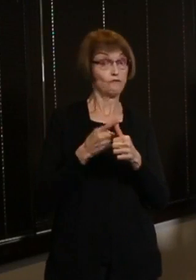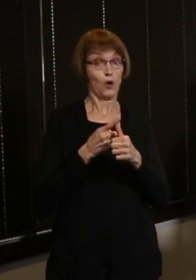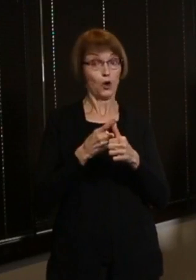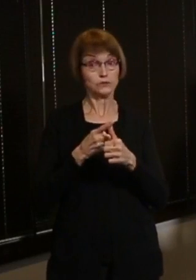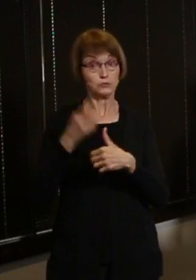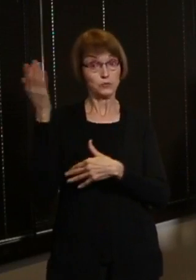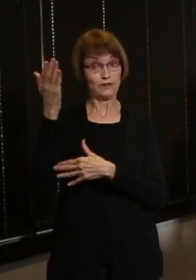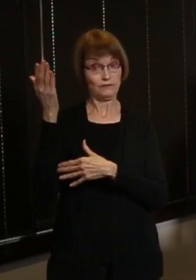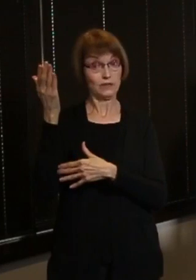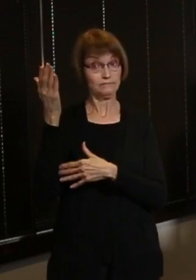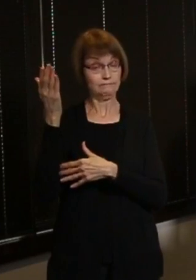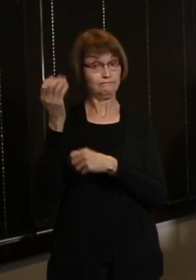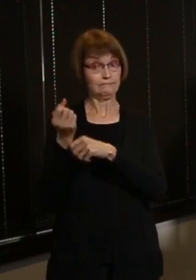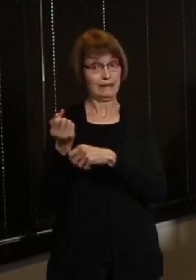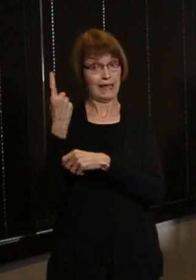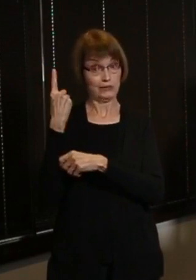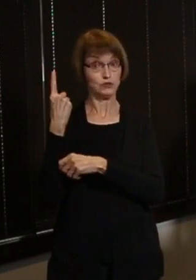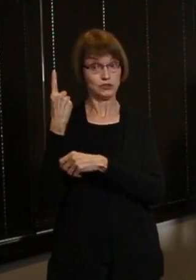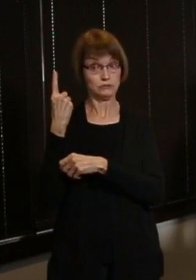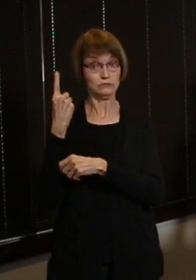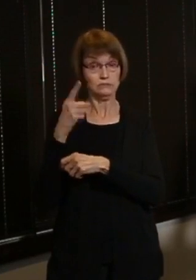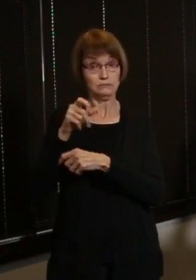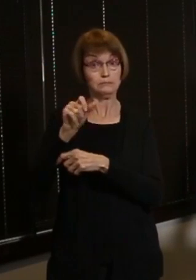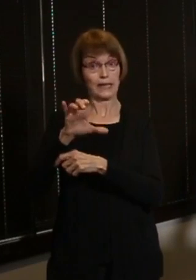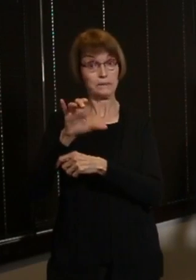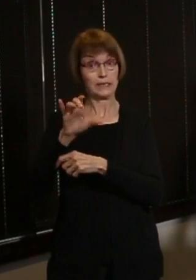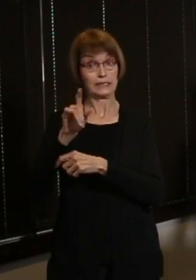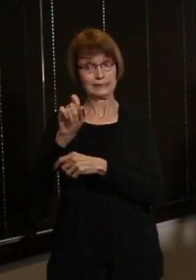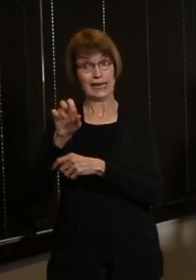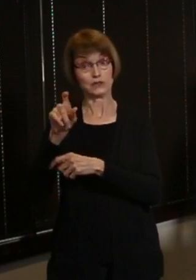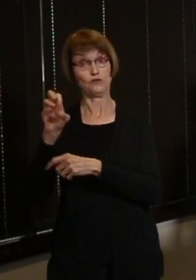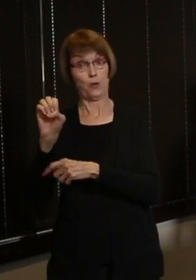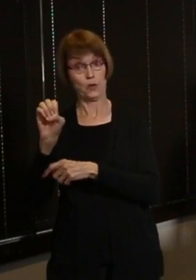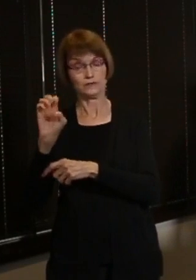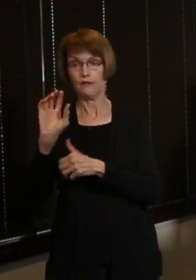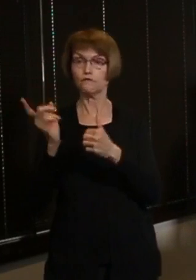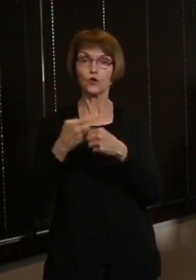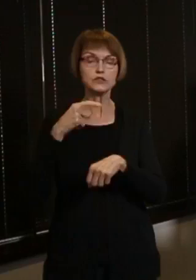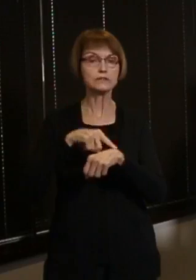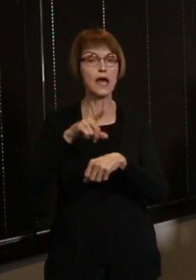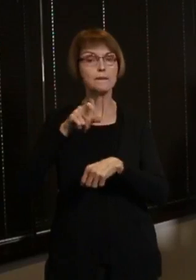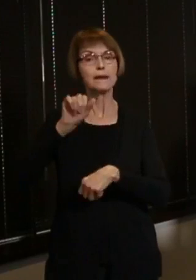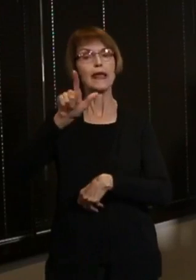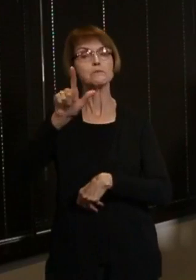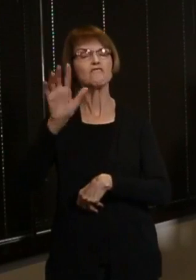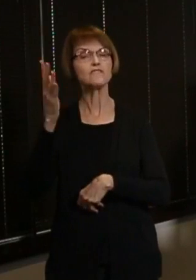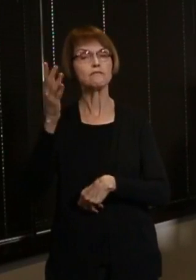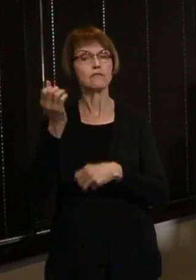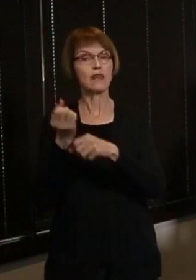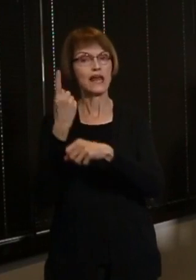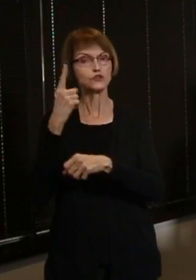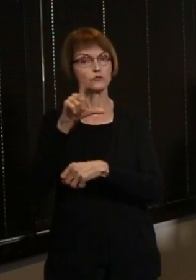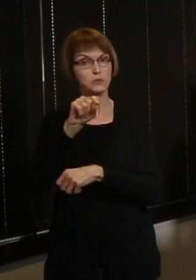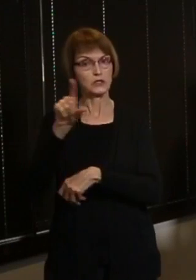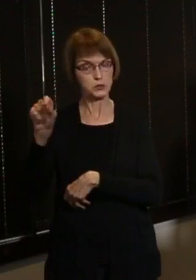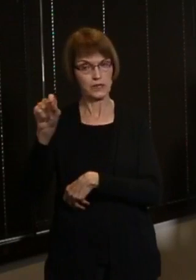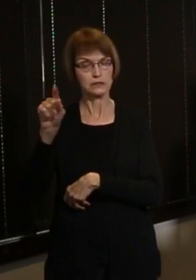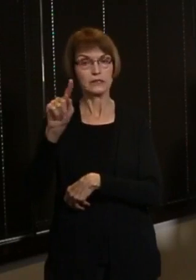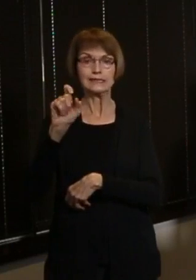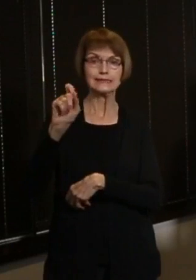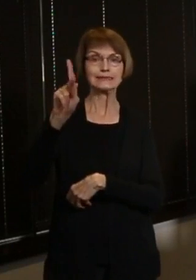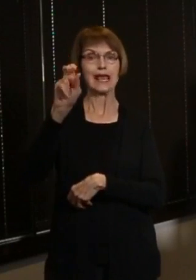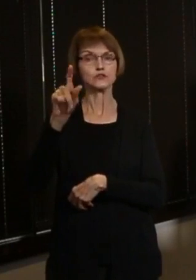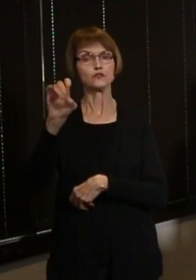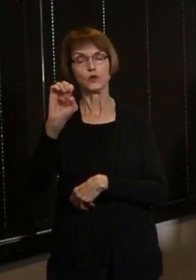briefing that we had with the Pandemic Task Force. It was on April 5th of last year when the task force held its